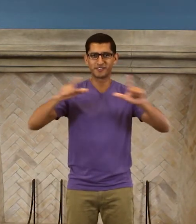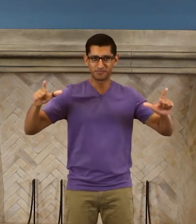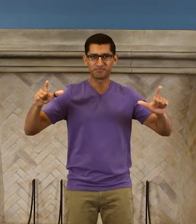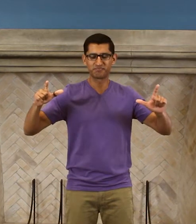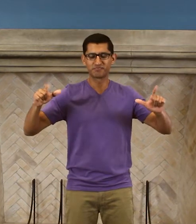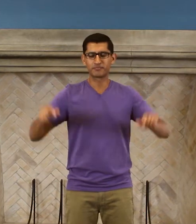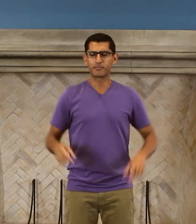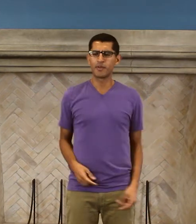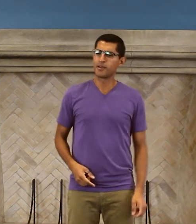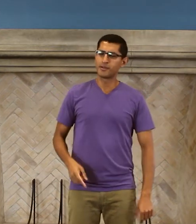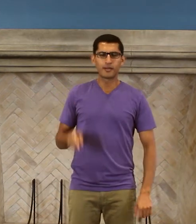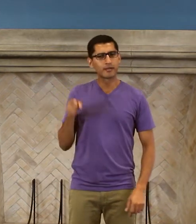Sign Language.